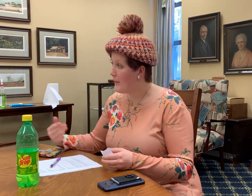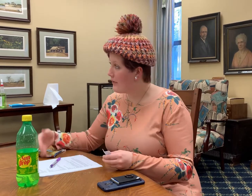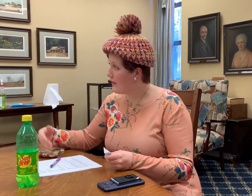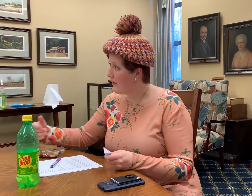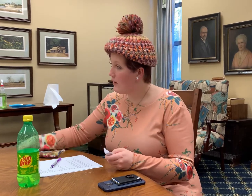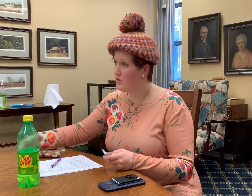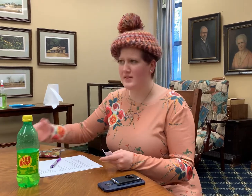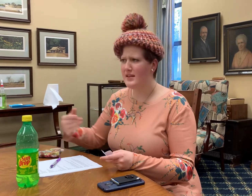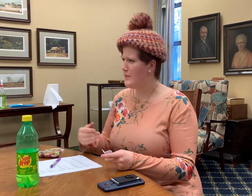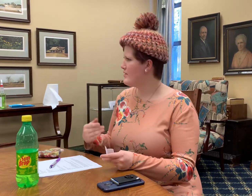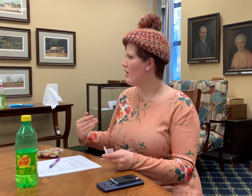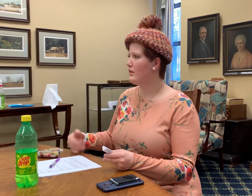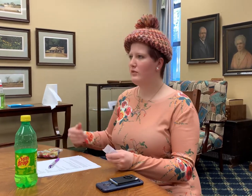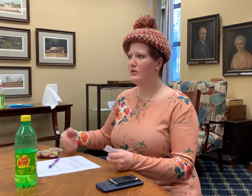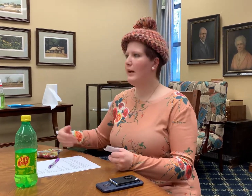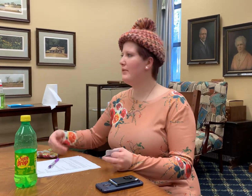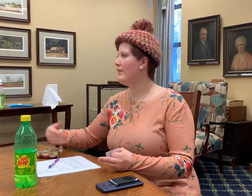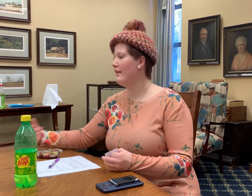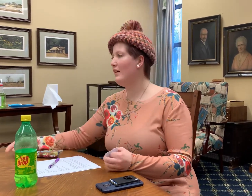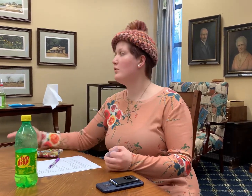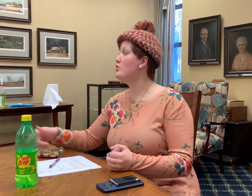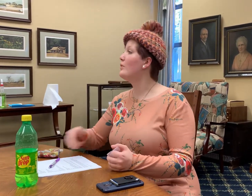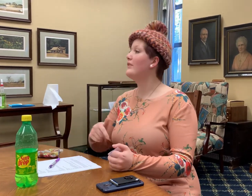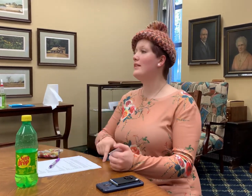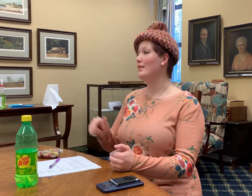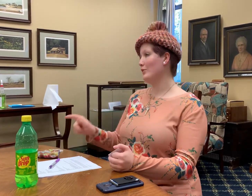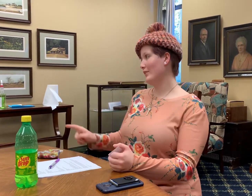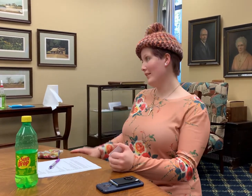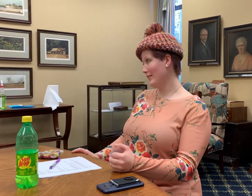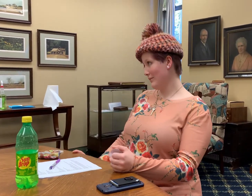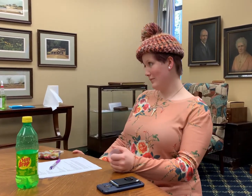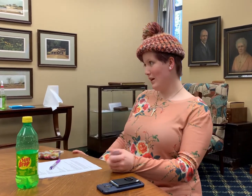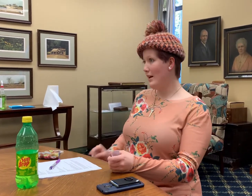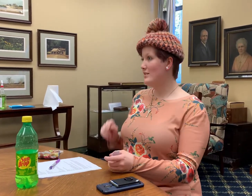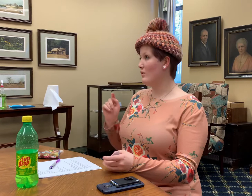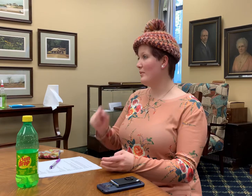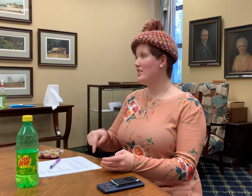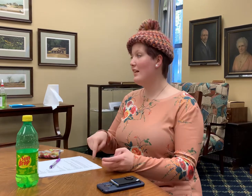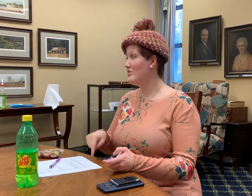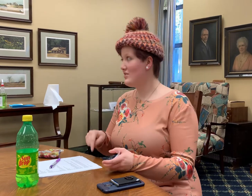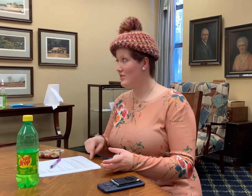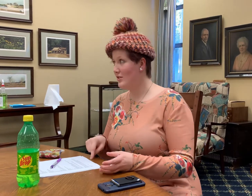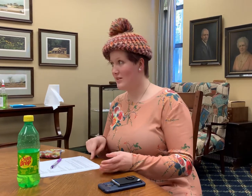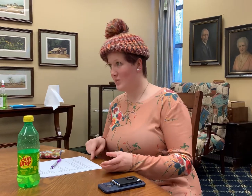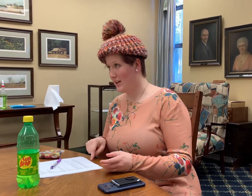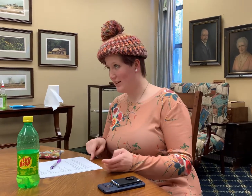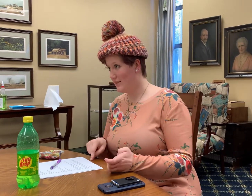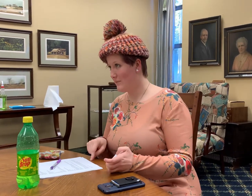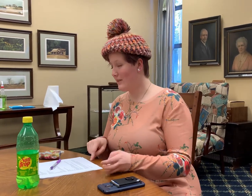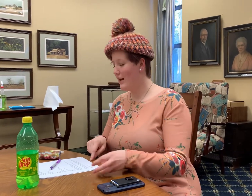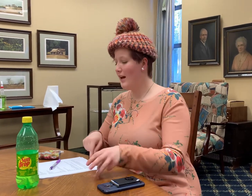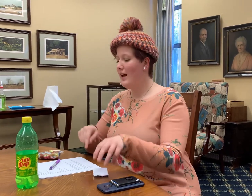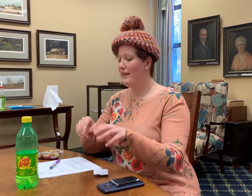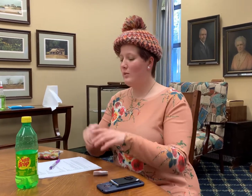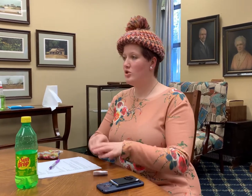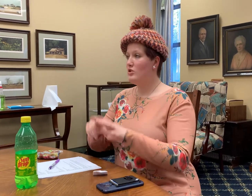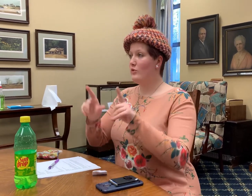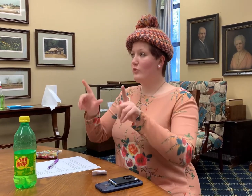sign language, same song, different types of sign language, you will see the differences. So one of my challenges to you this week is I want you to find